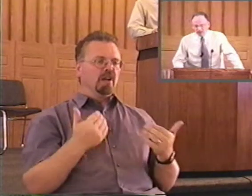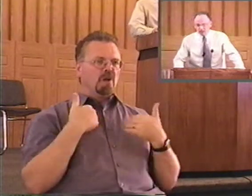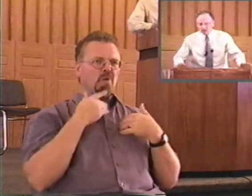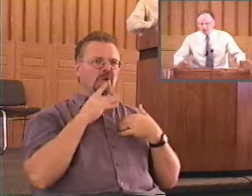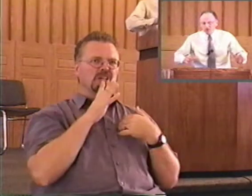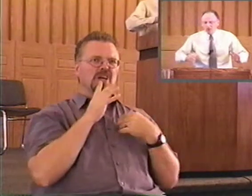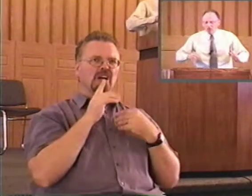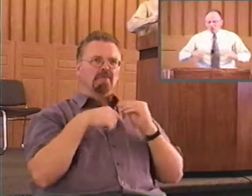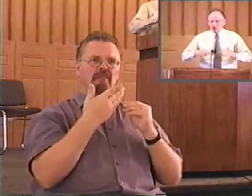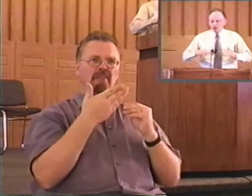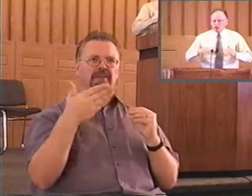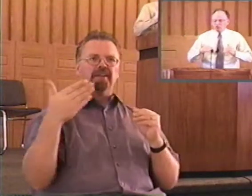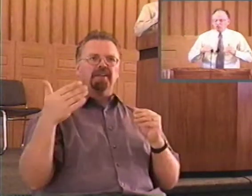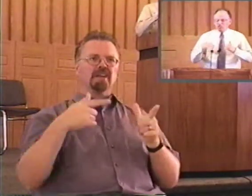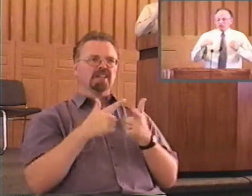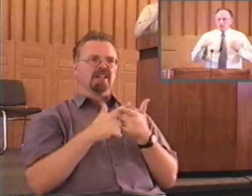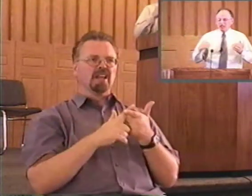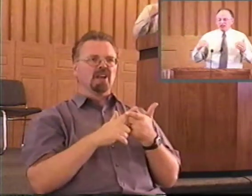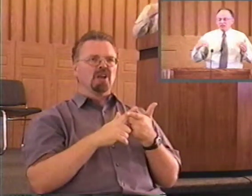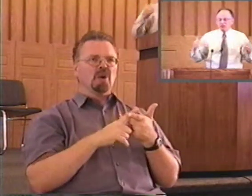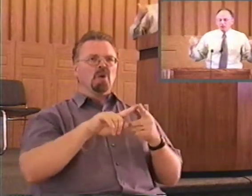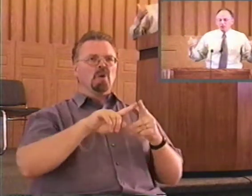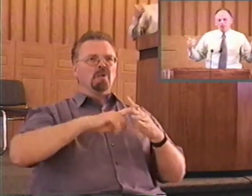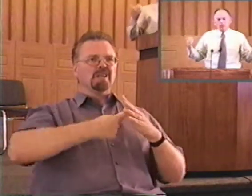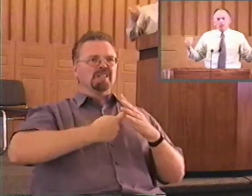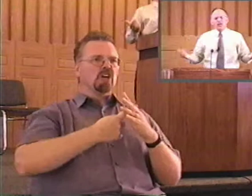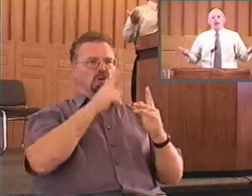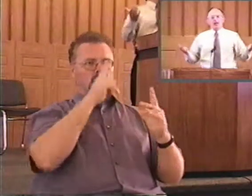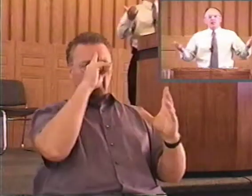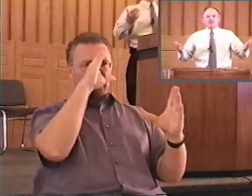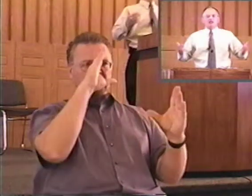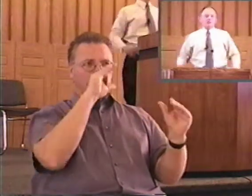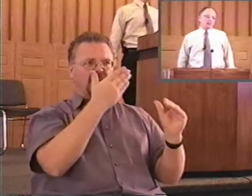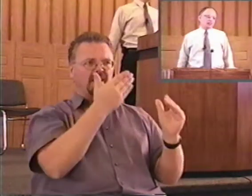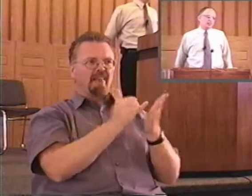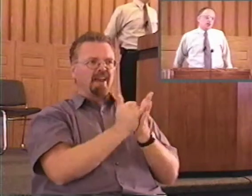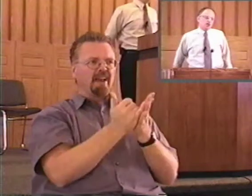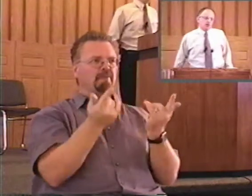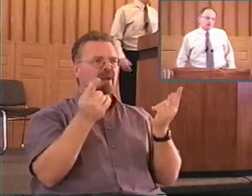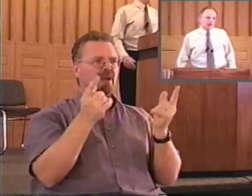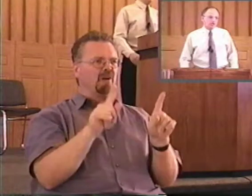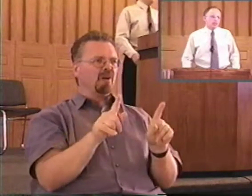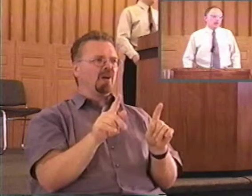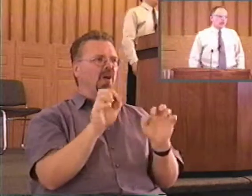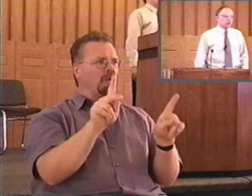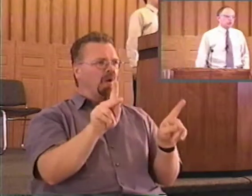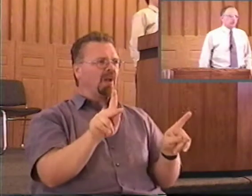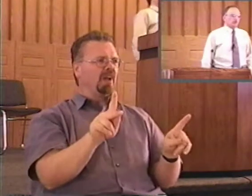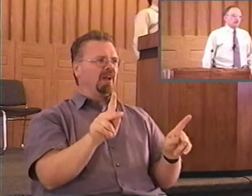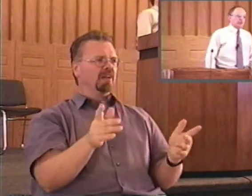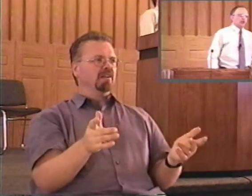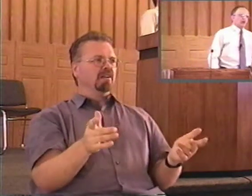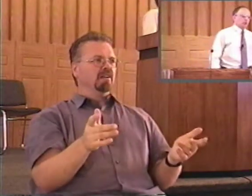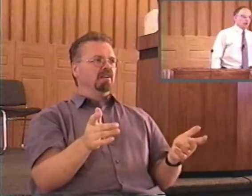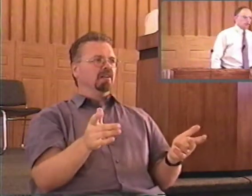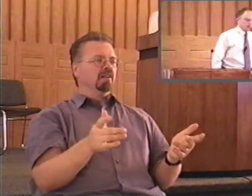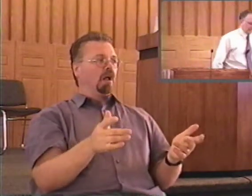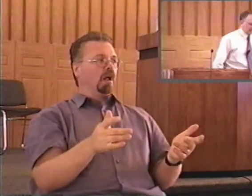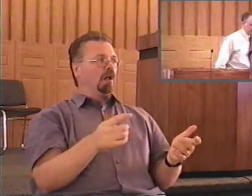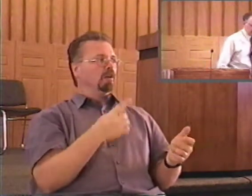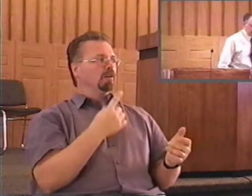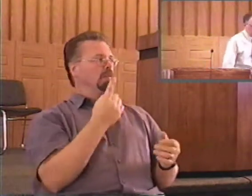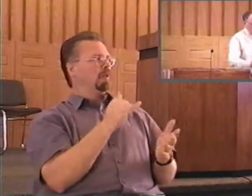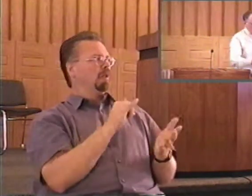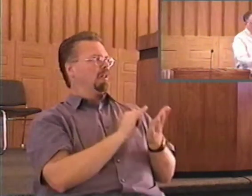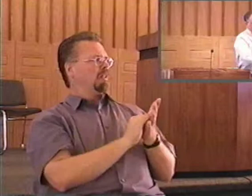about these things, then we start to expect this to be okay. I had somebody tell me about a certain ethnic